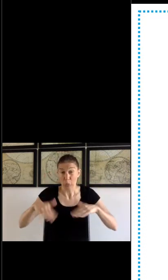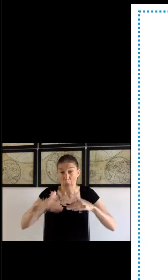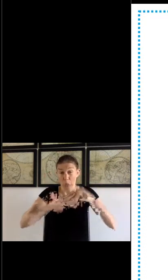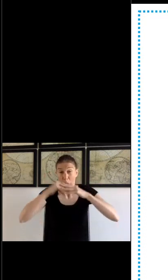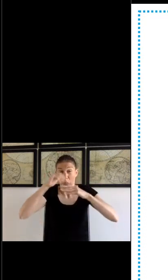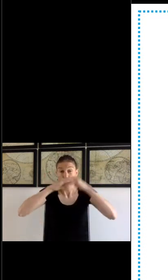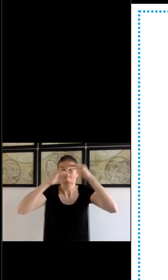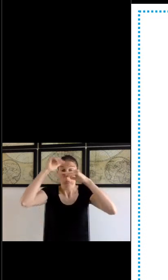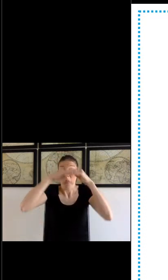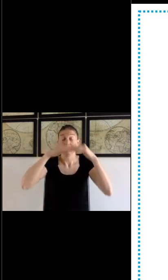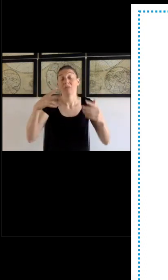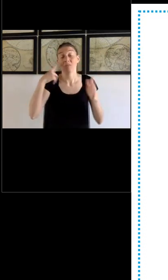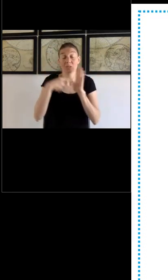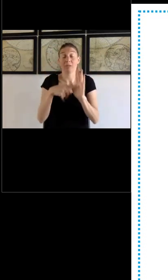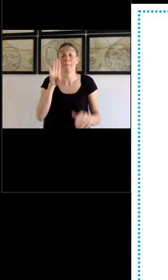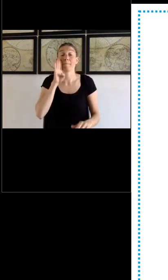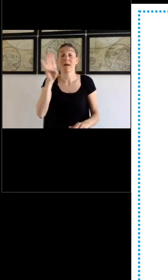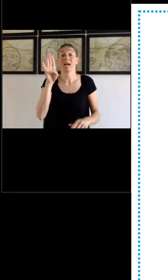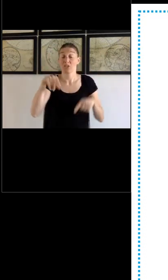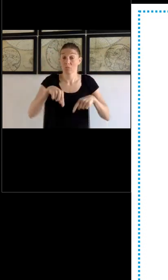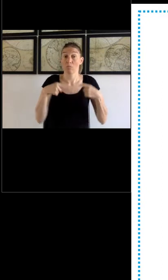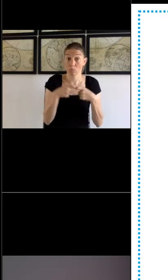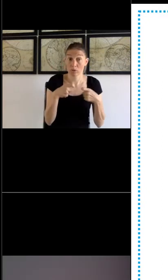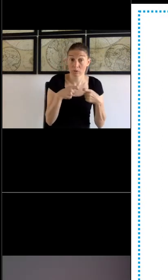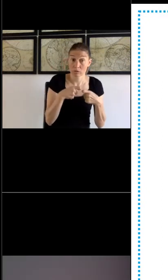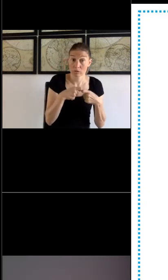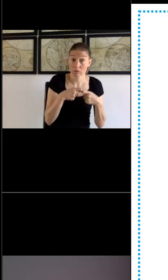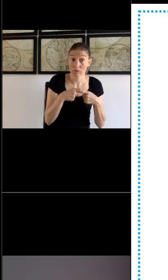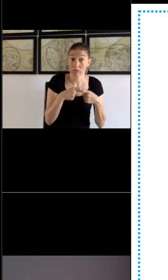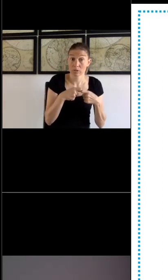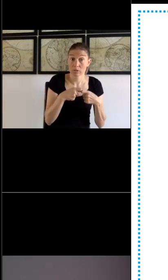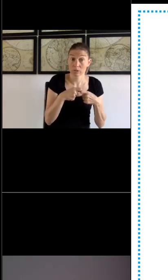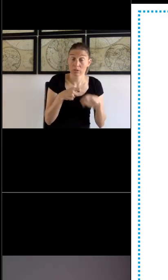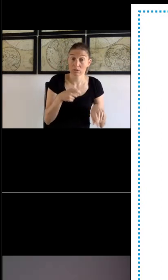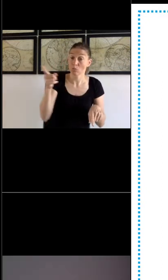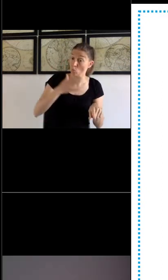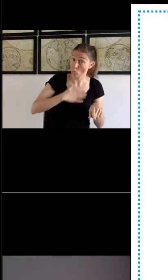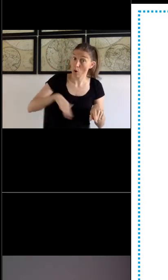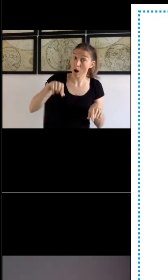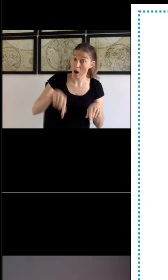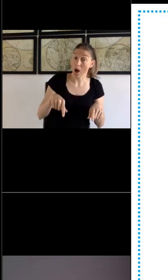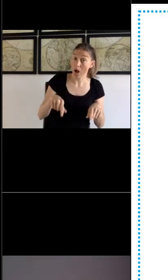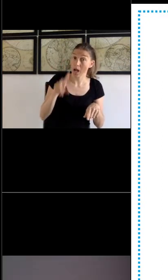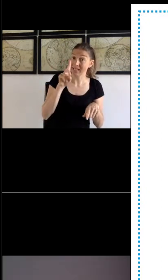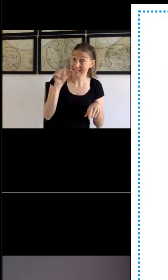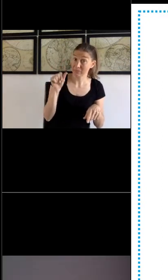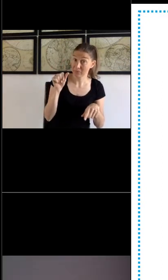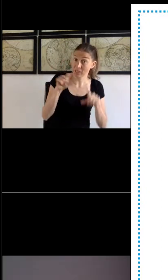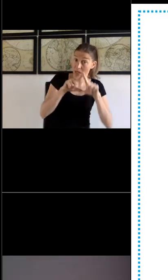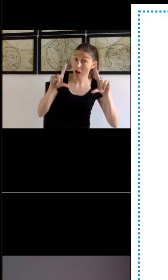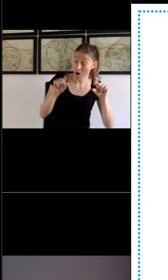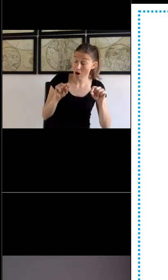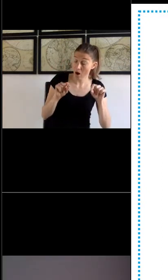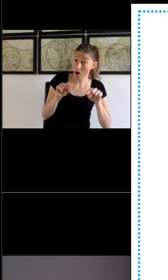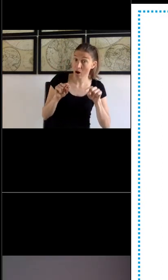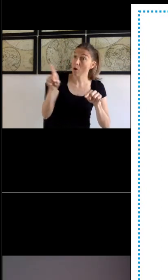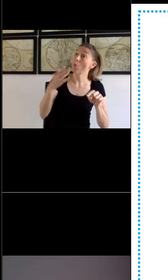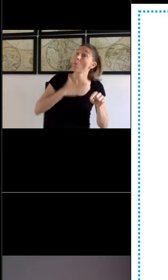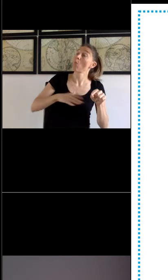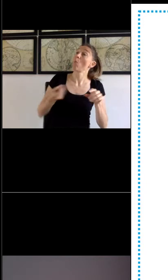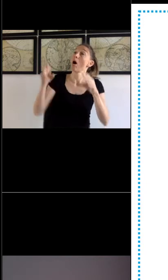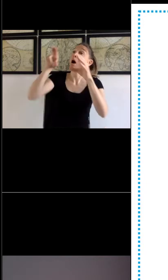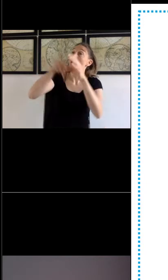you're in Brussels and you want to have a disability card to use the public transport, you need to ask at the